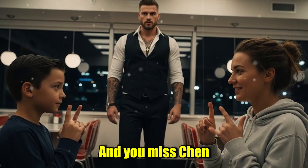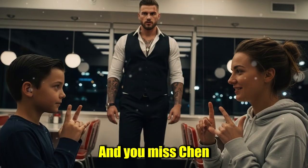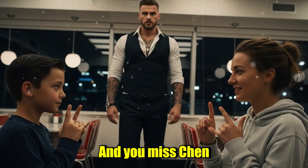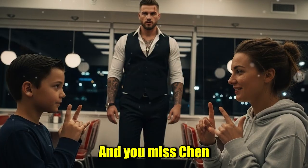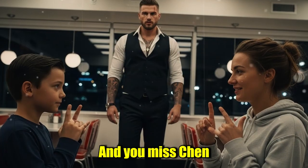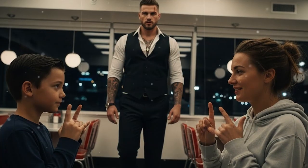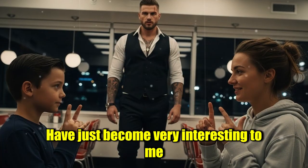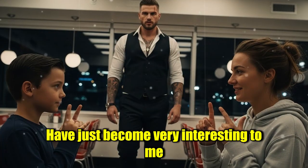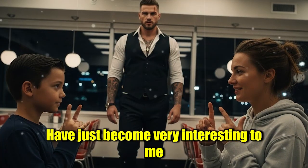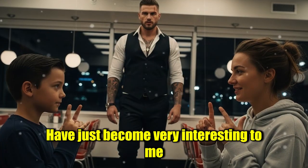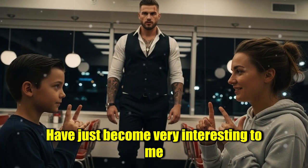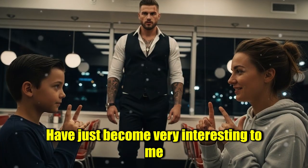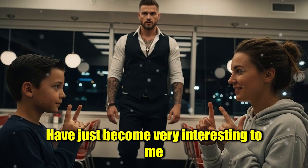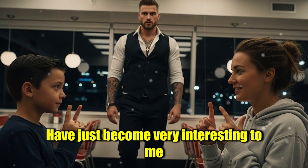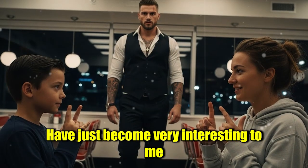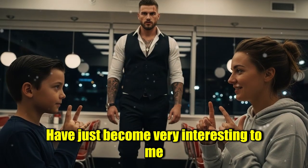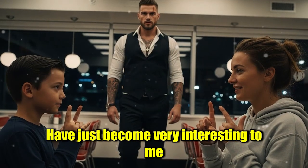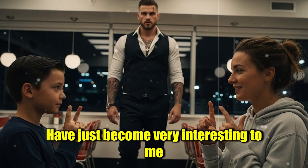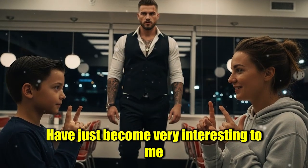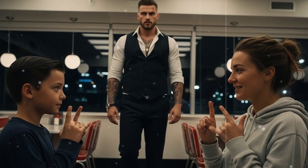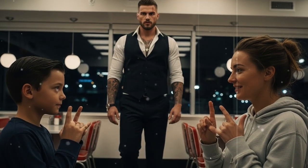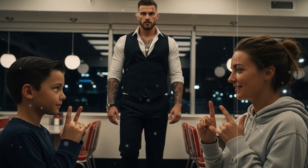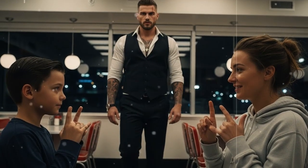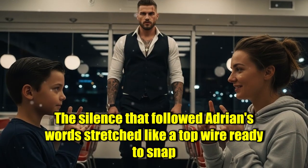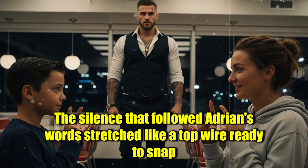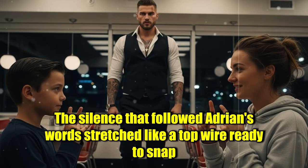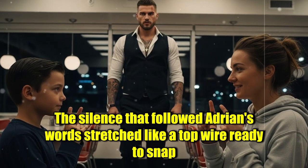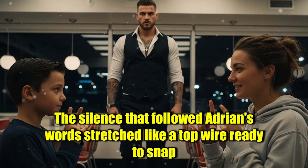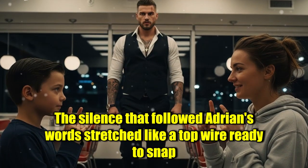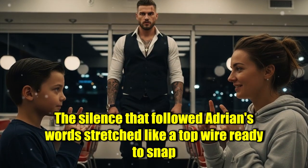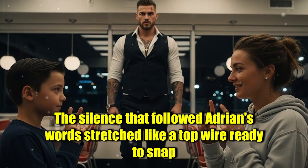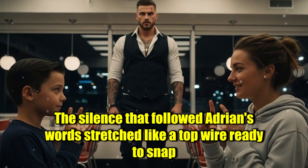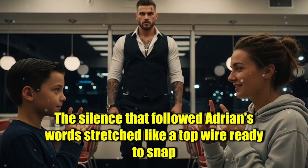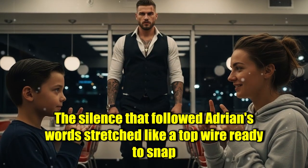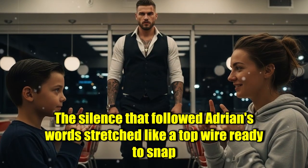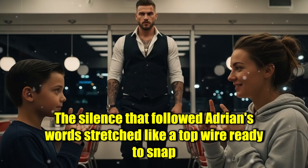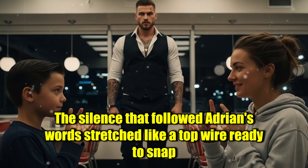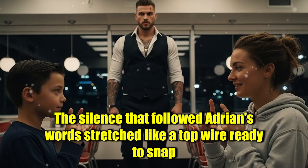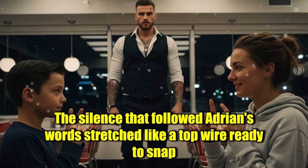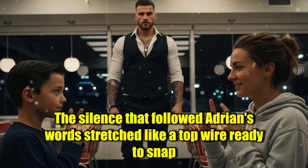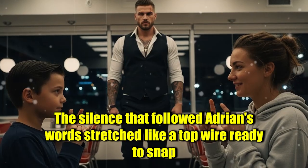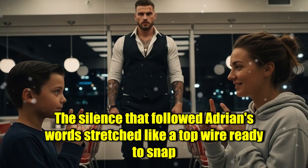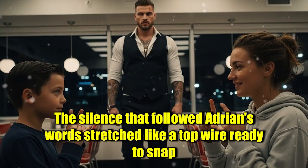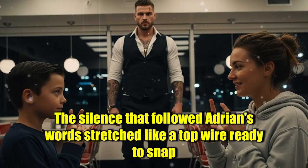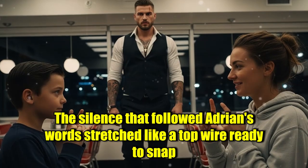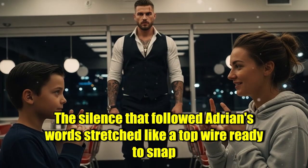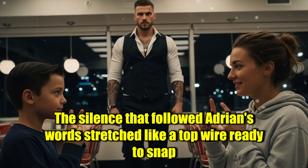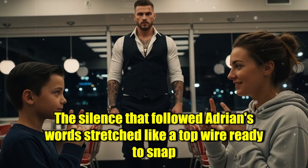Miss Chun, have just become very interesting to me." The silence that followed Adrian's words stretched like a taut wire ready